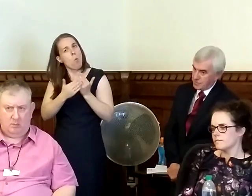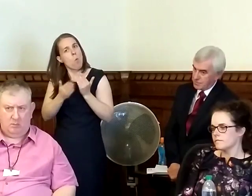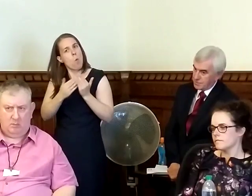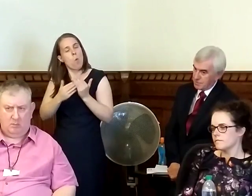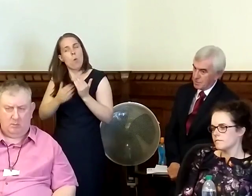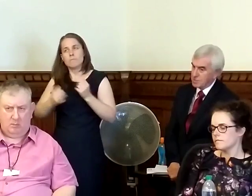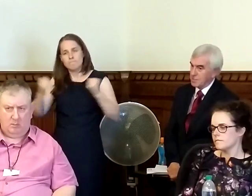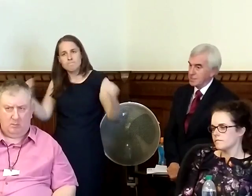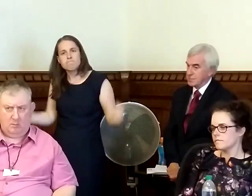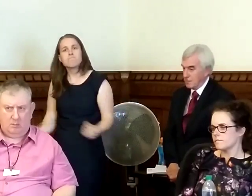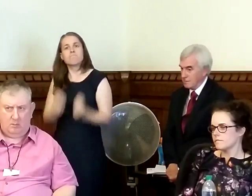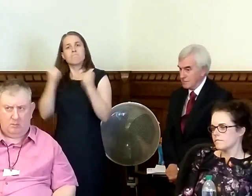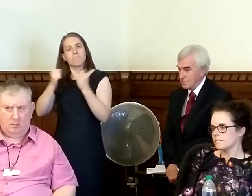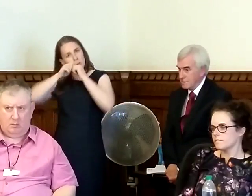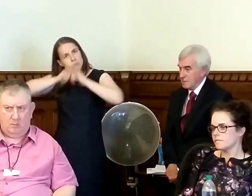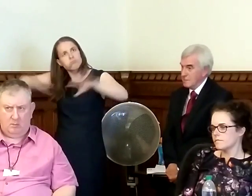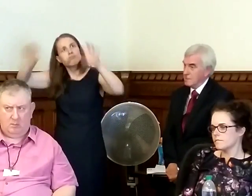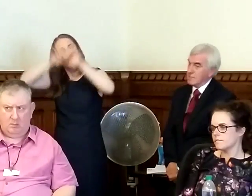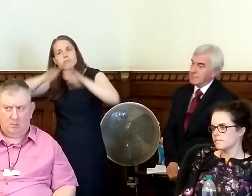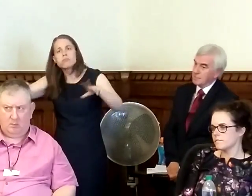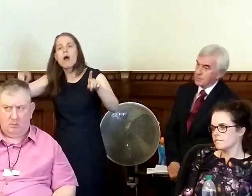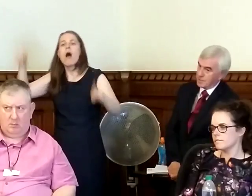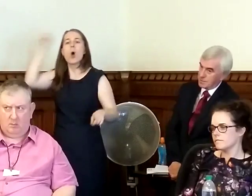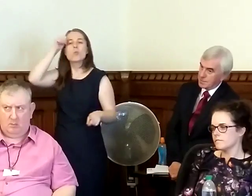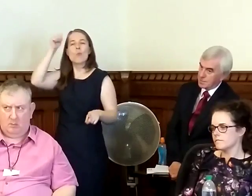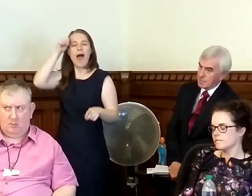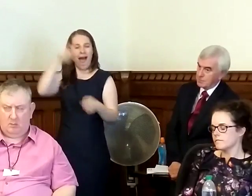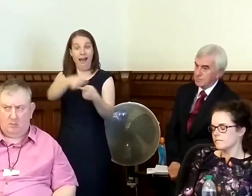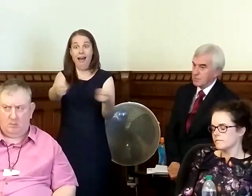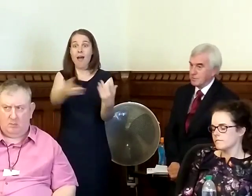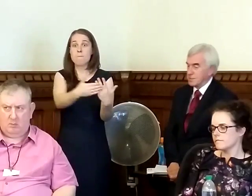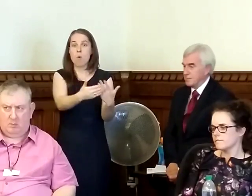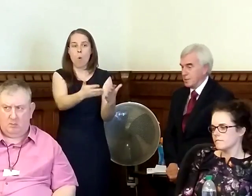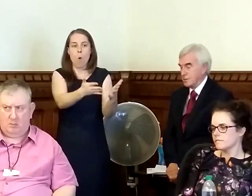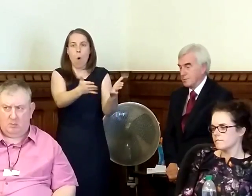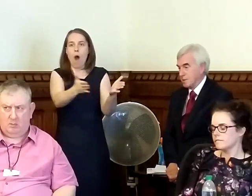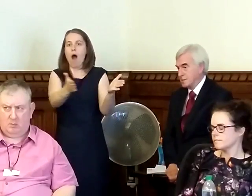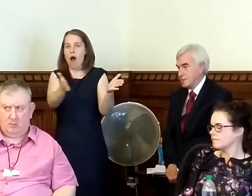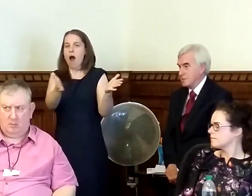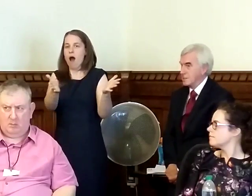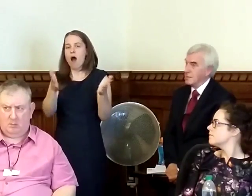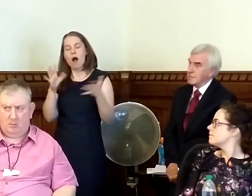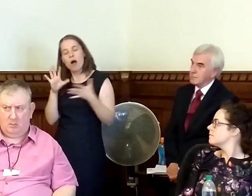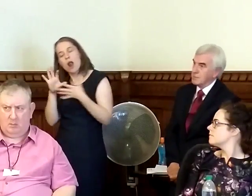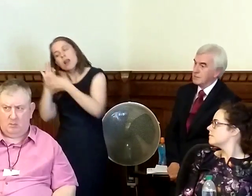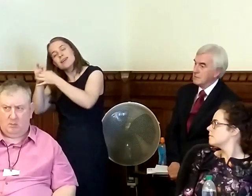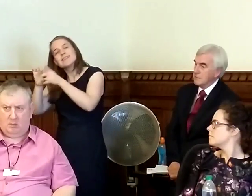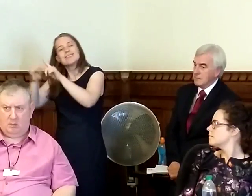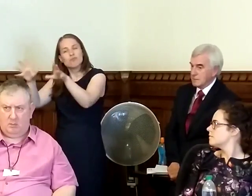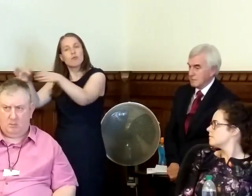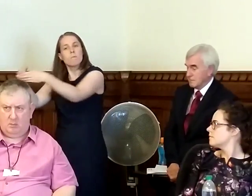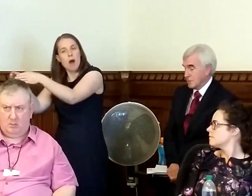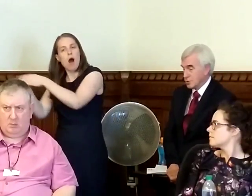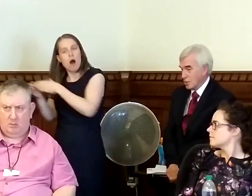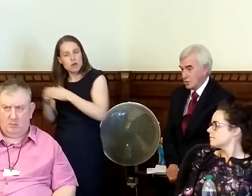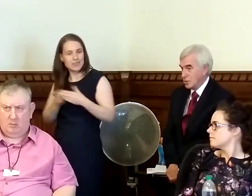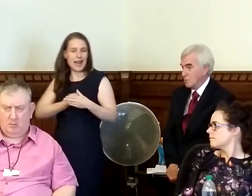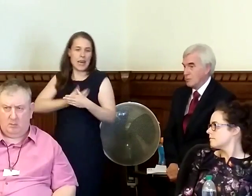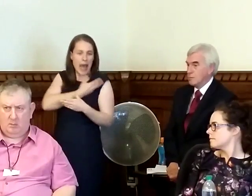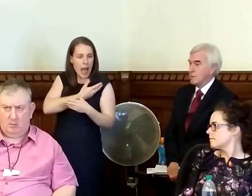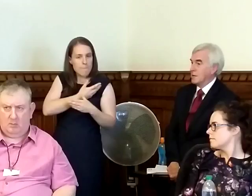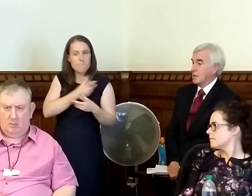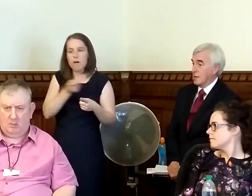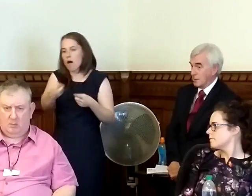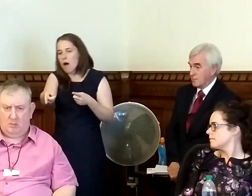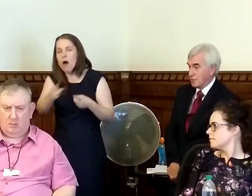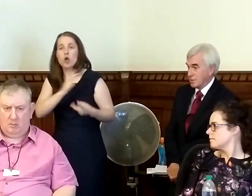the strength amongst ourselves, linked up with others, linked with progressive political parties, and linked with the trade